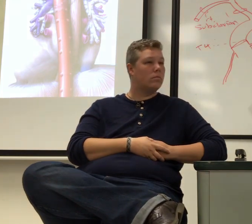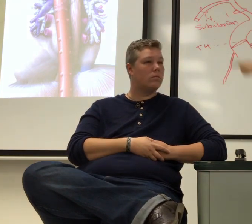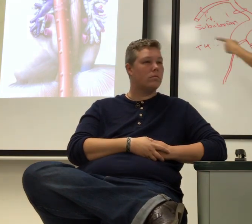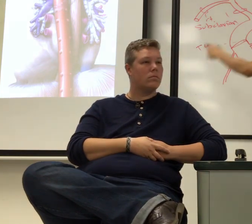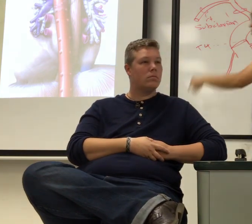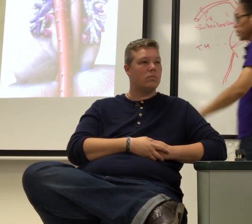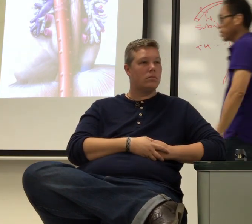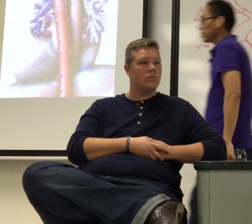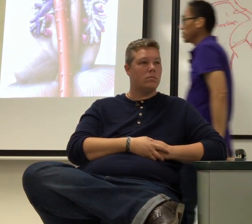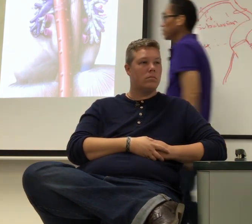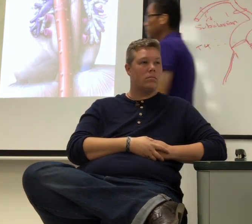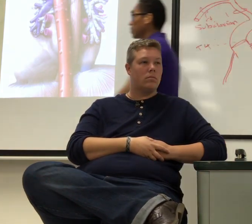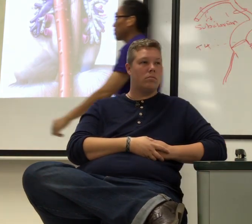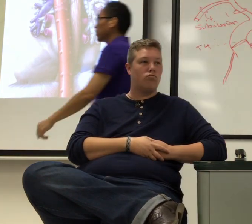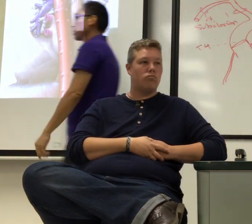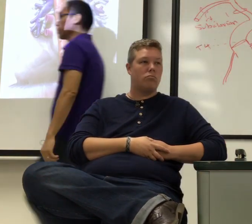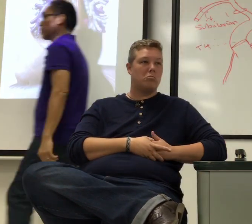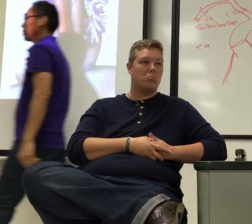The picture shows it pretty good.